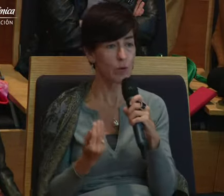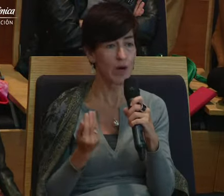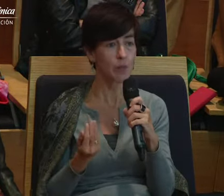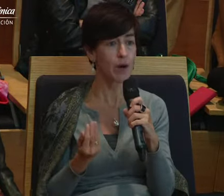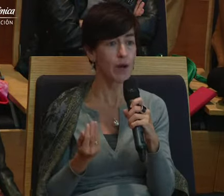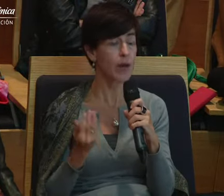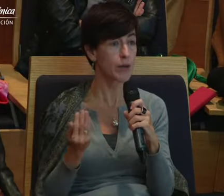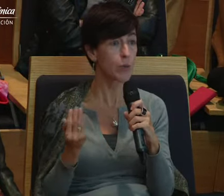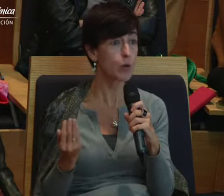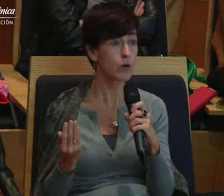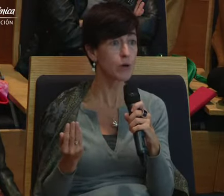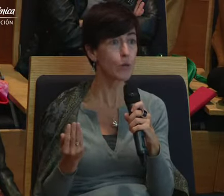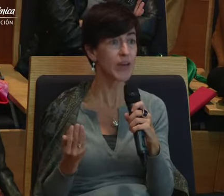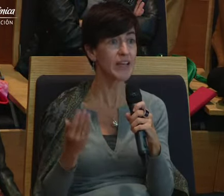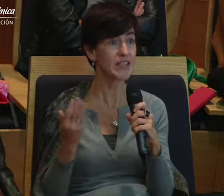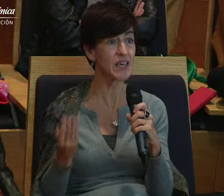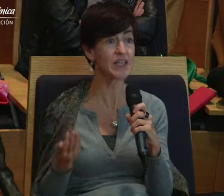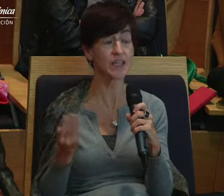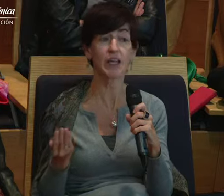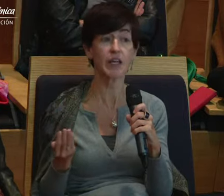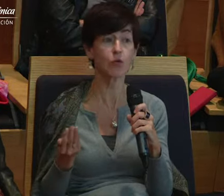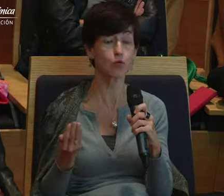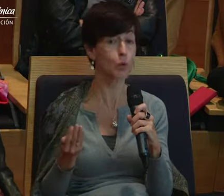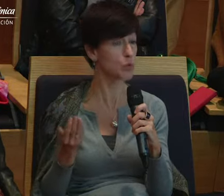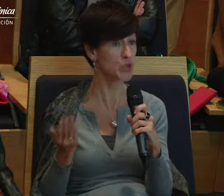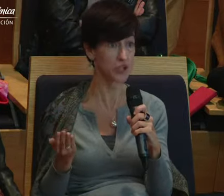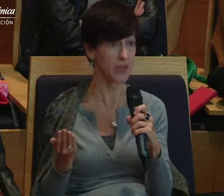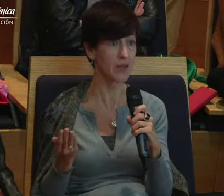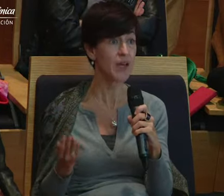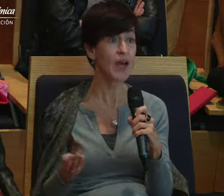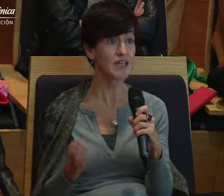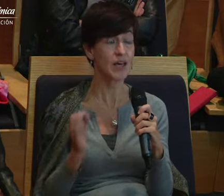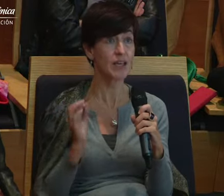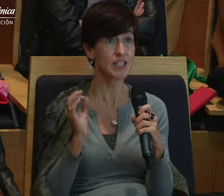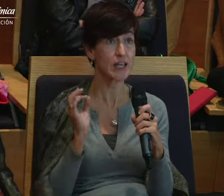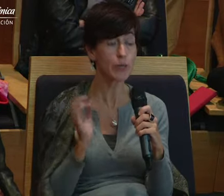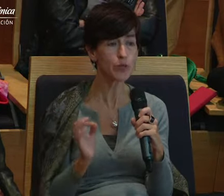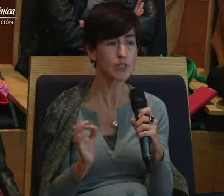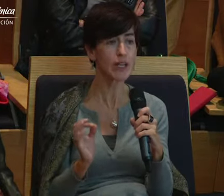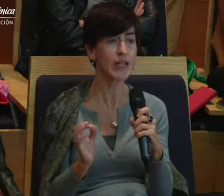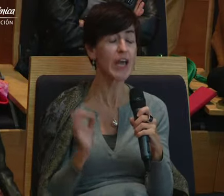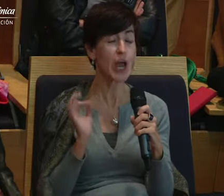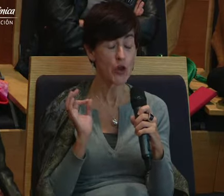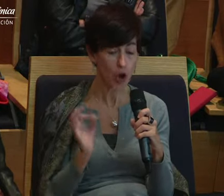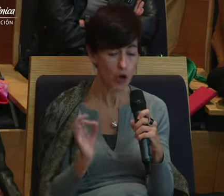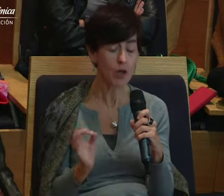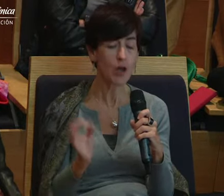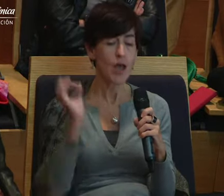the one by Alan Moore, when he said that he wrote Watchmen as a deliberately